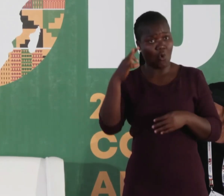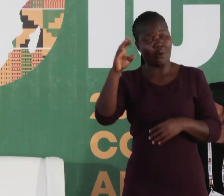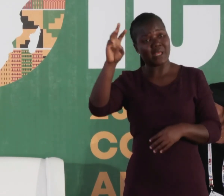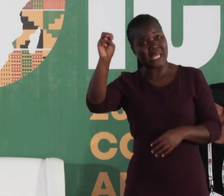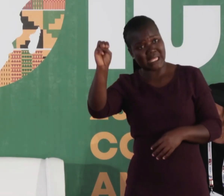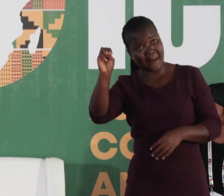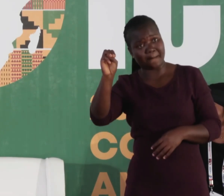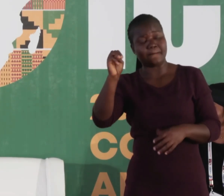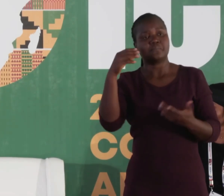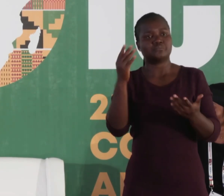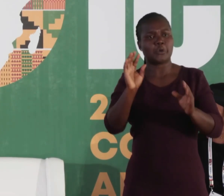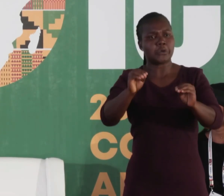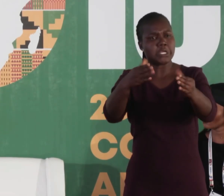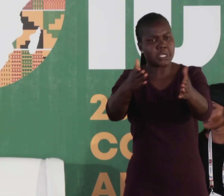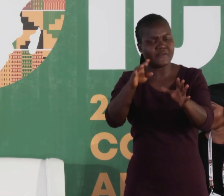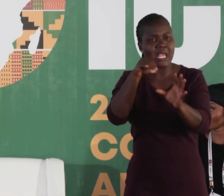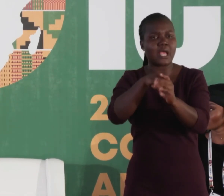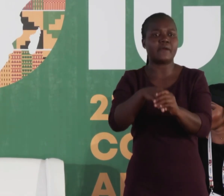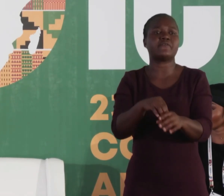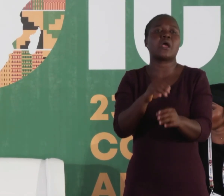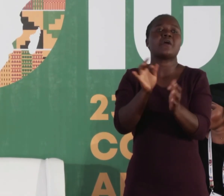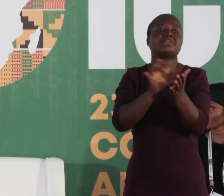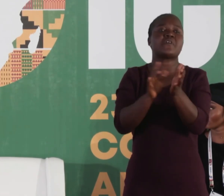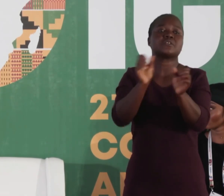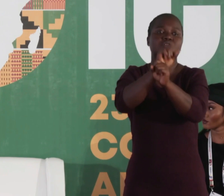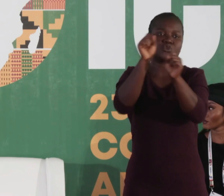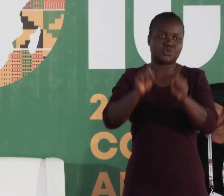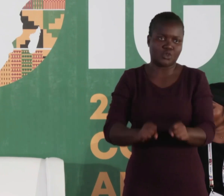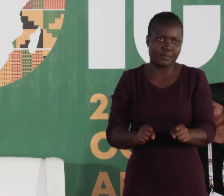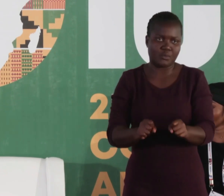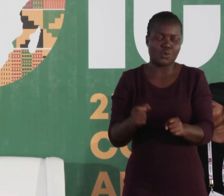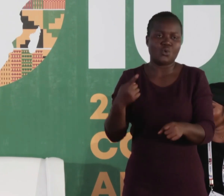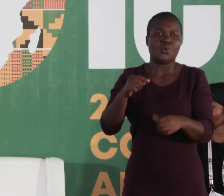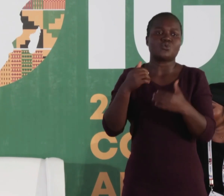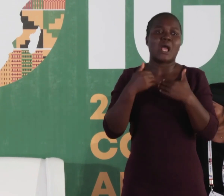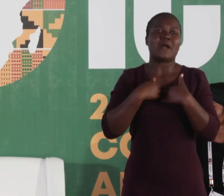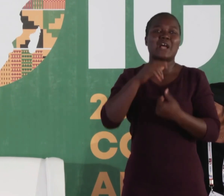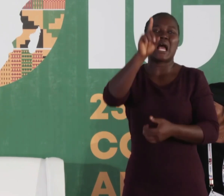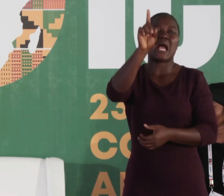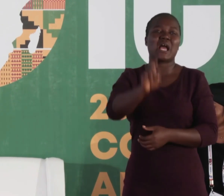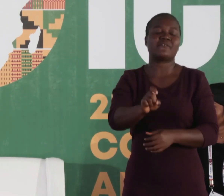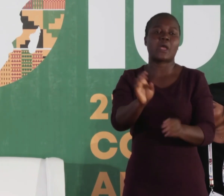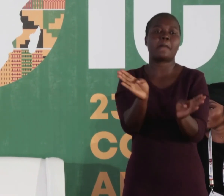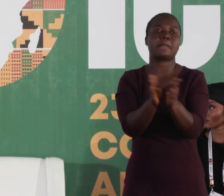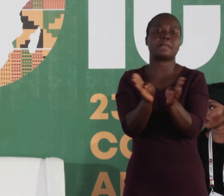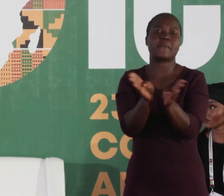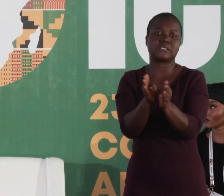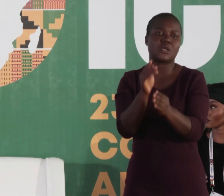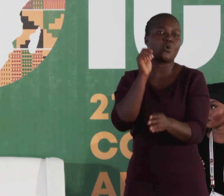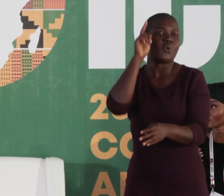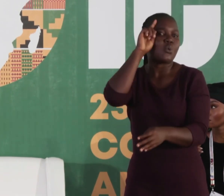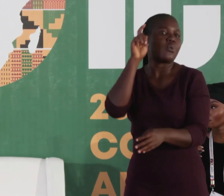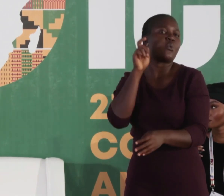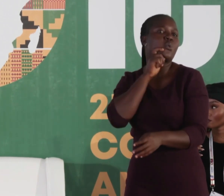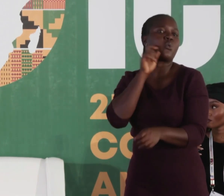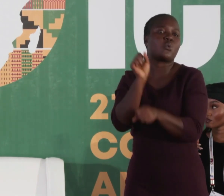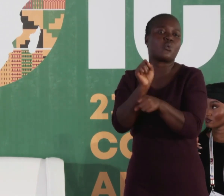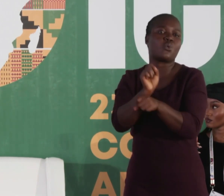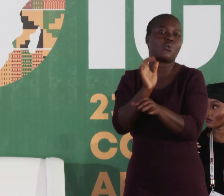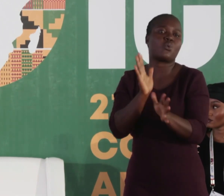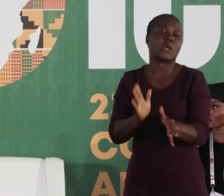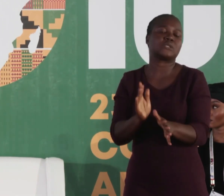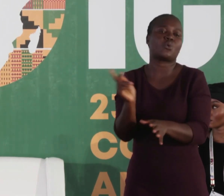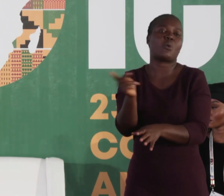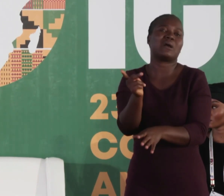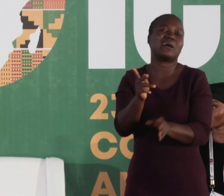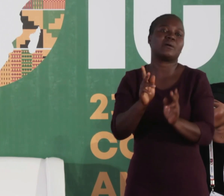administering pharmacy-based PrEP refills. We also held quarterly meetings with female sex worker and pharmacist advisory boards